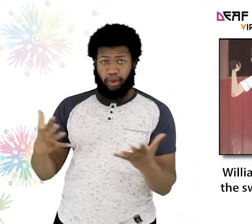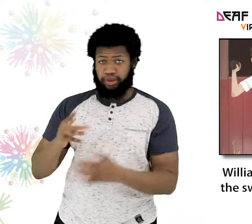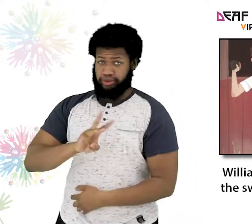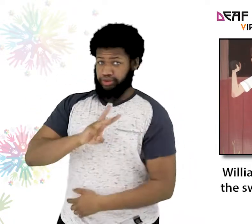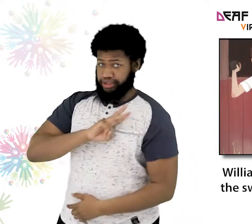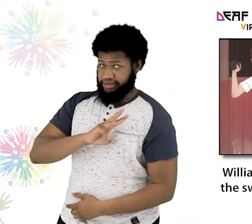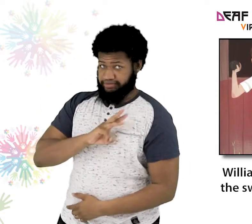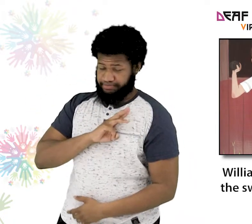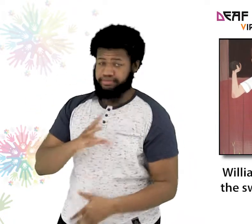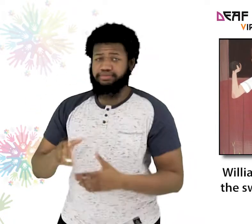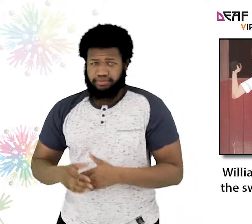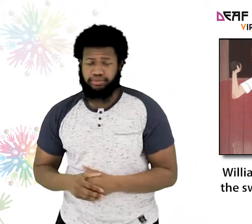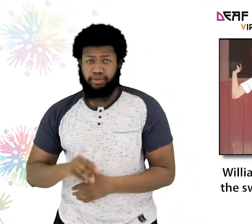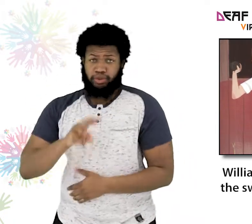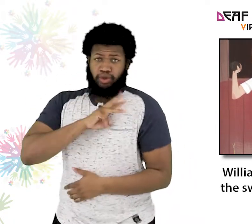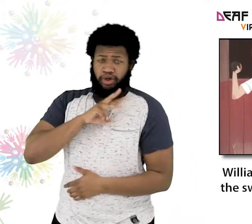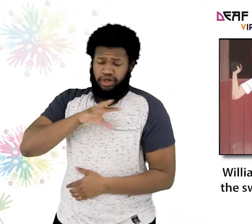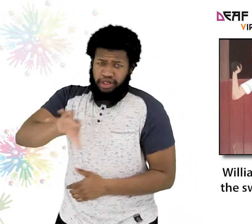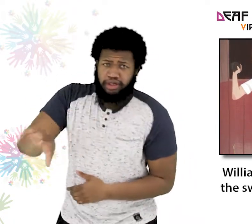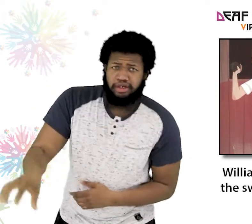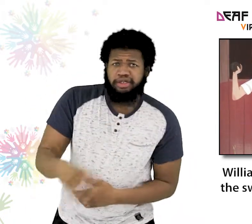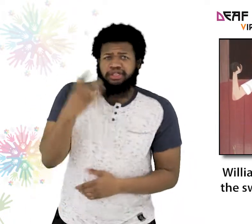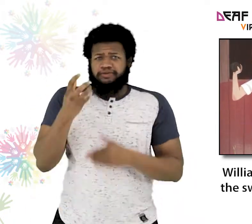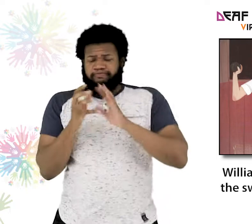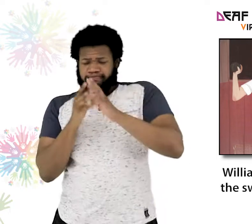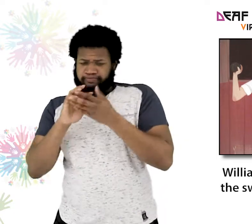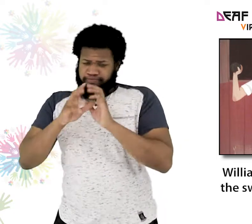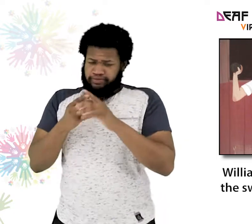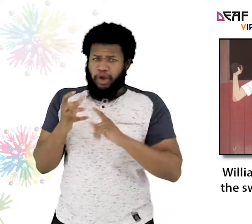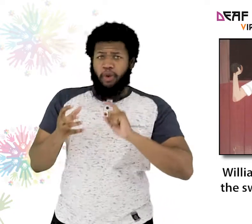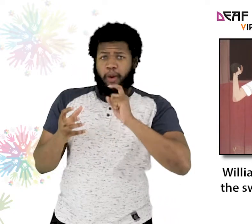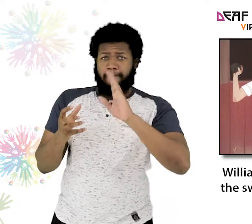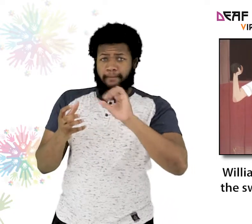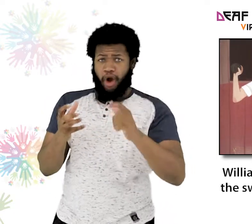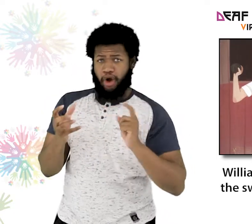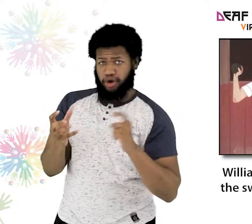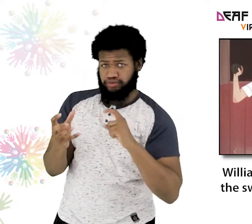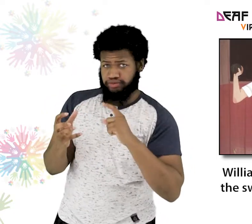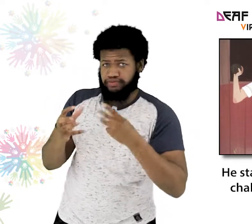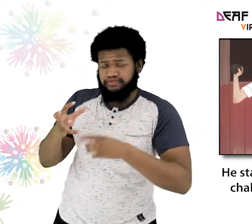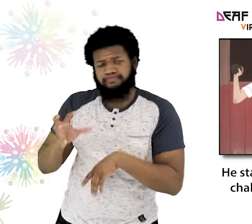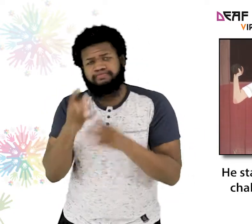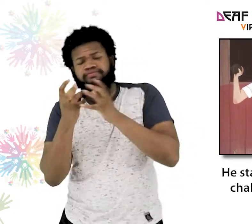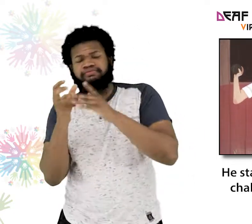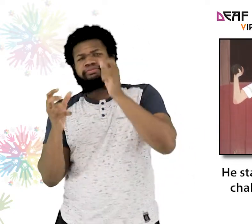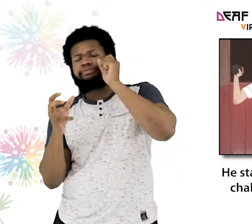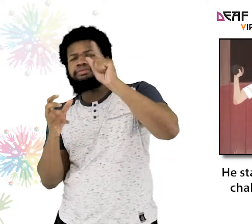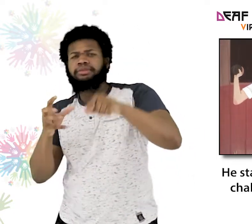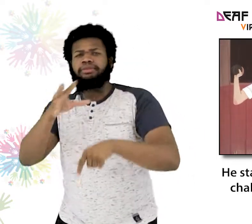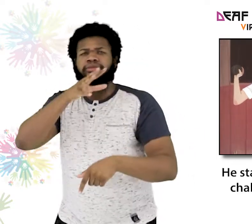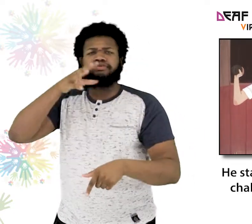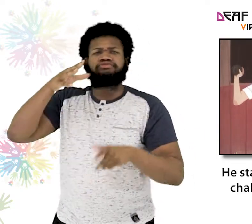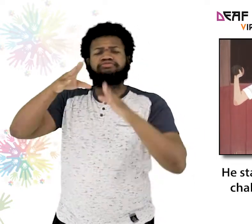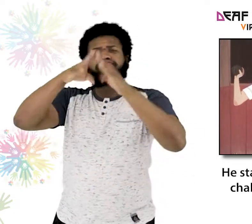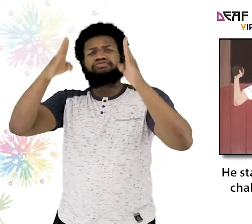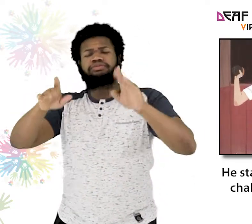William scooped dust to dry the sweat off his slick rubber ball. He stared at the small X he